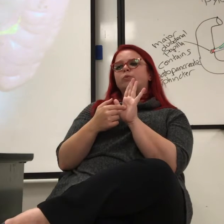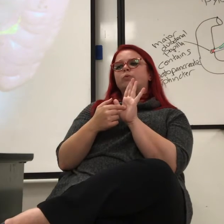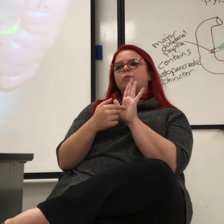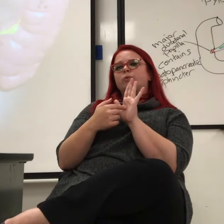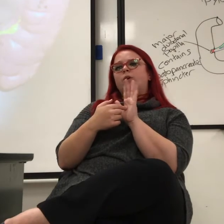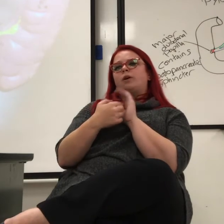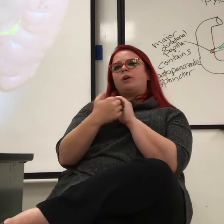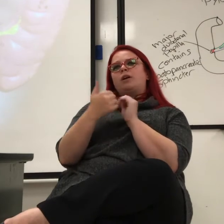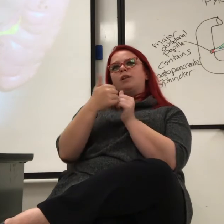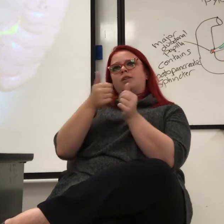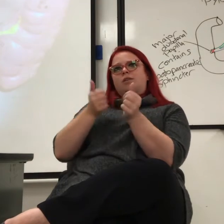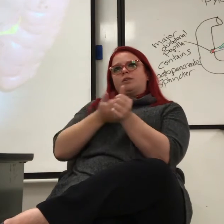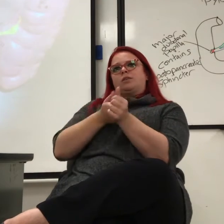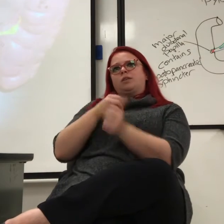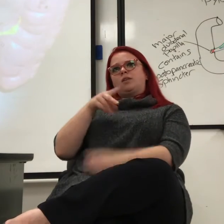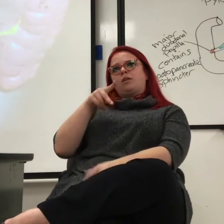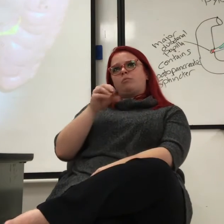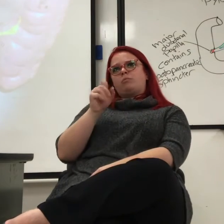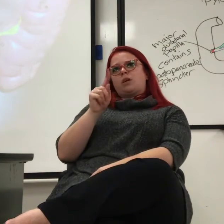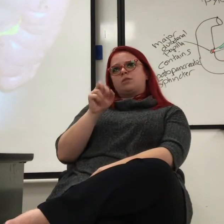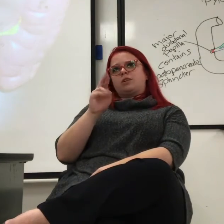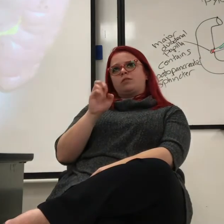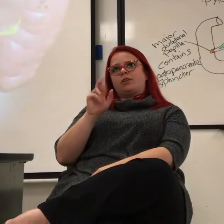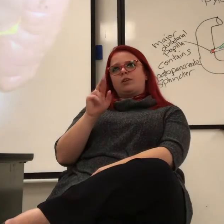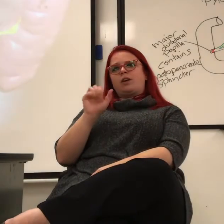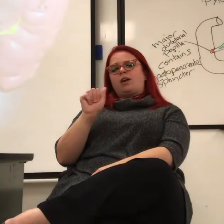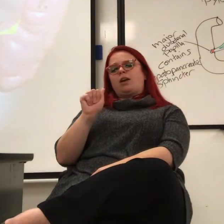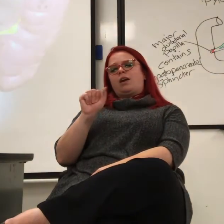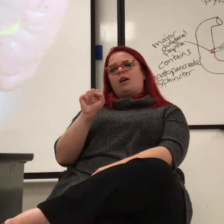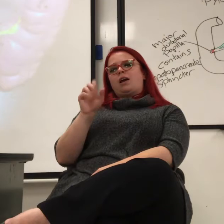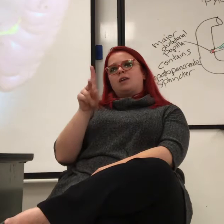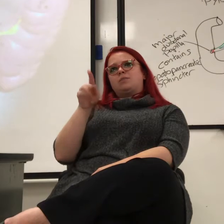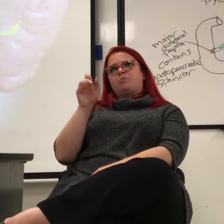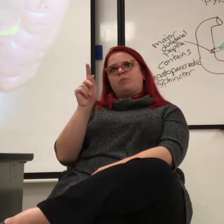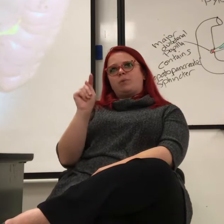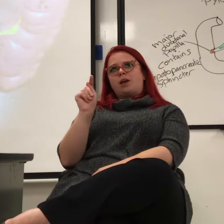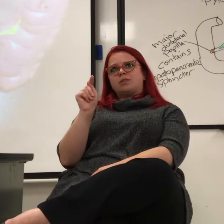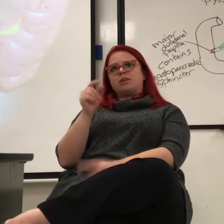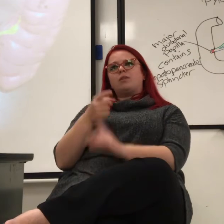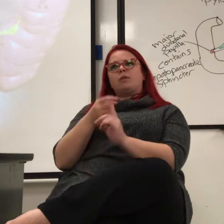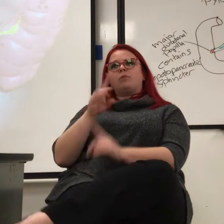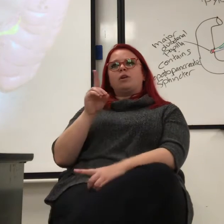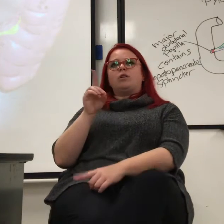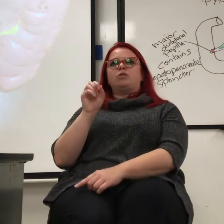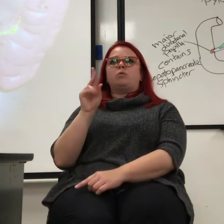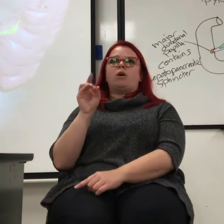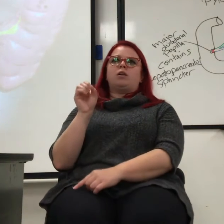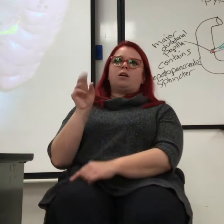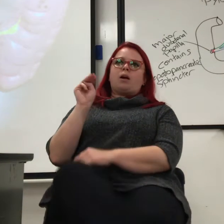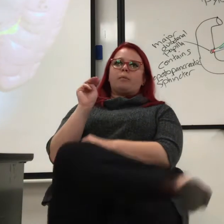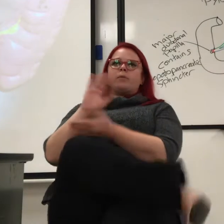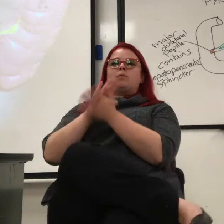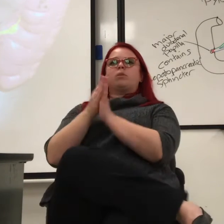posterior aspect of duodenum. Okay, there it is popping out there, it goes on as jejunum. And there it